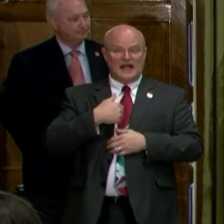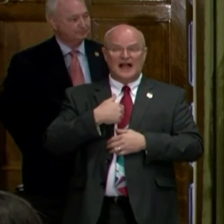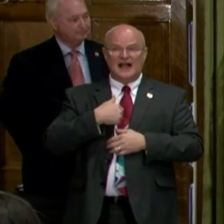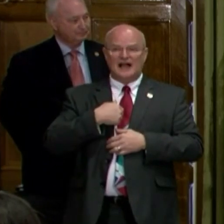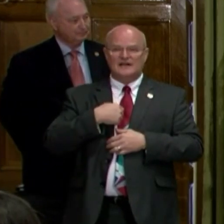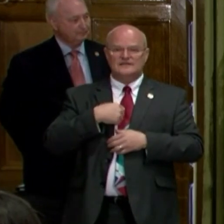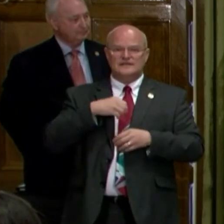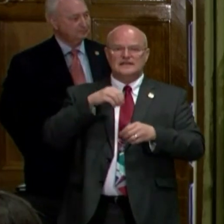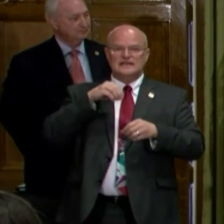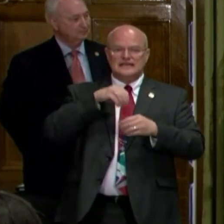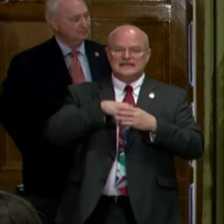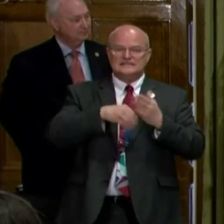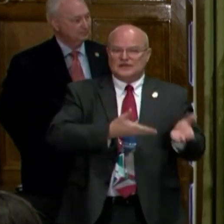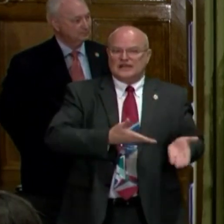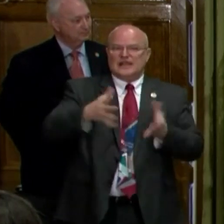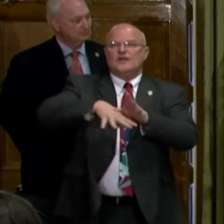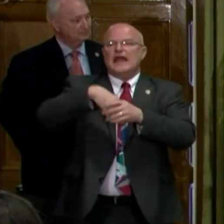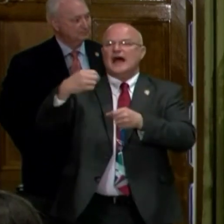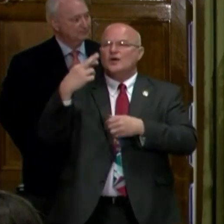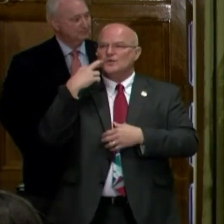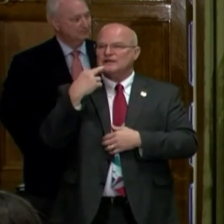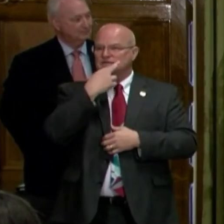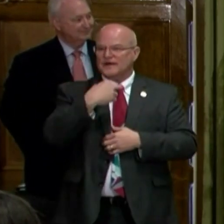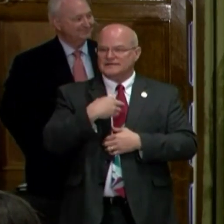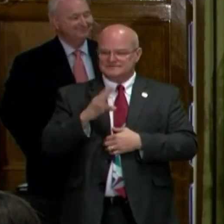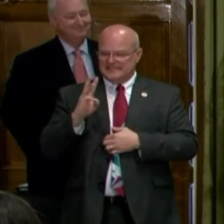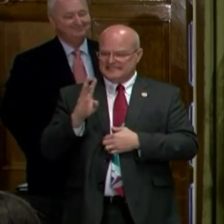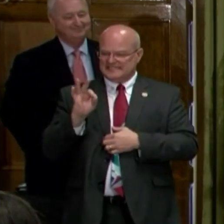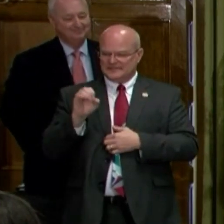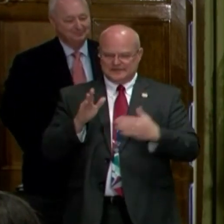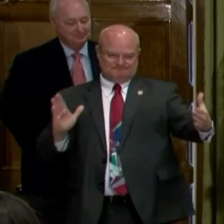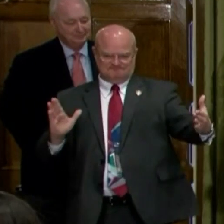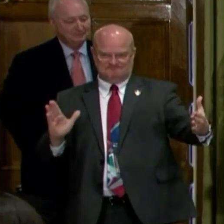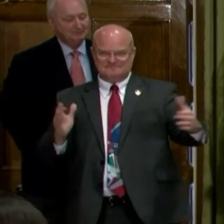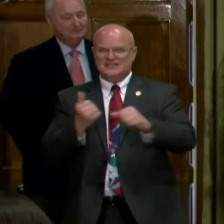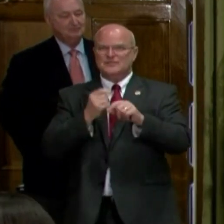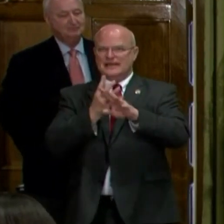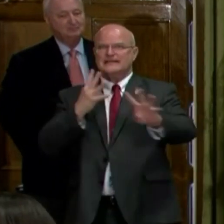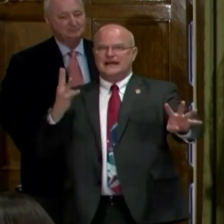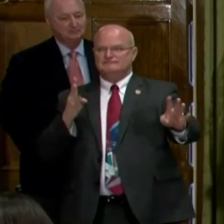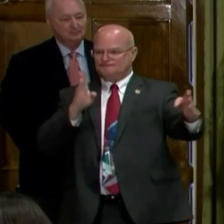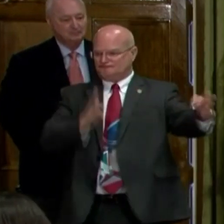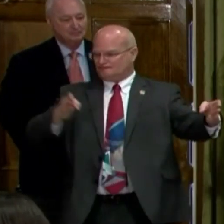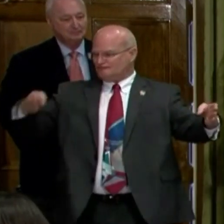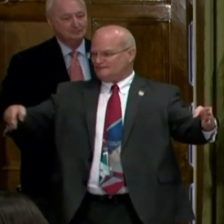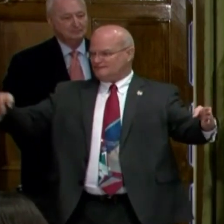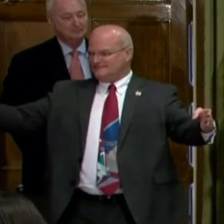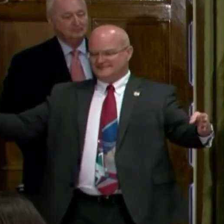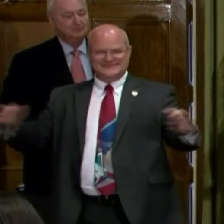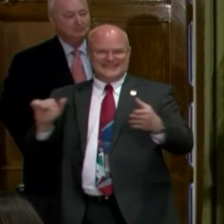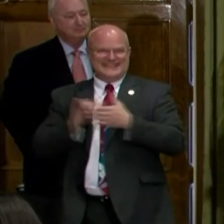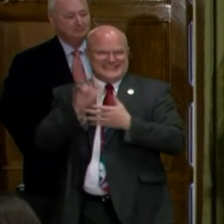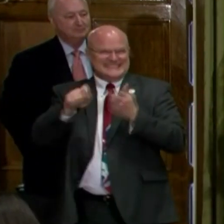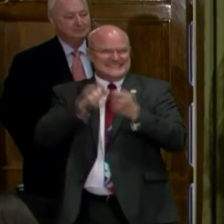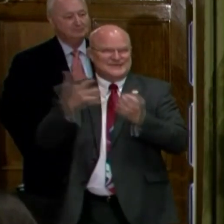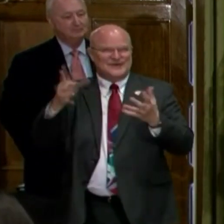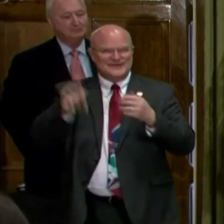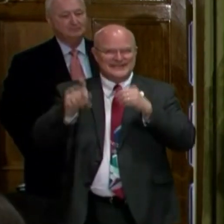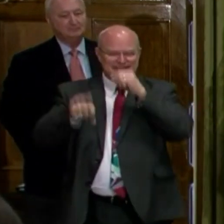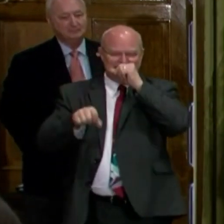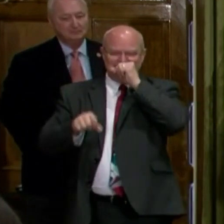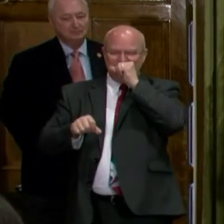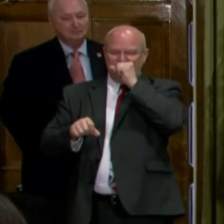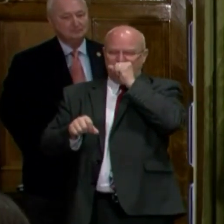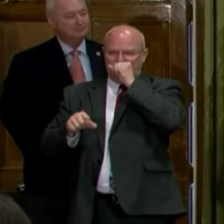carry-out restaurant, and there's a proper 6 feet distance between everybody in line. I mean, that's exactly what we've got